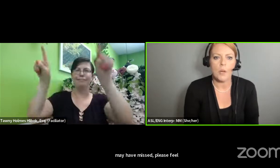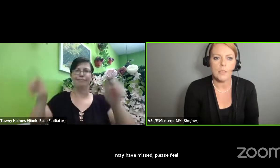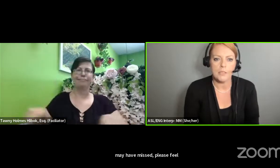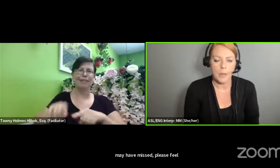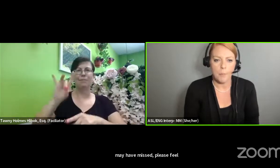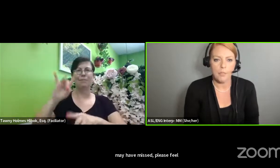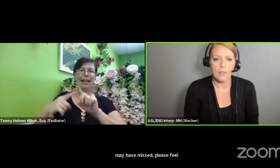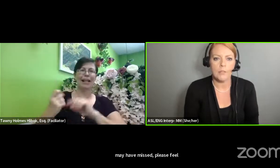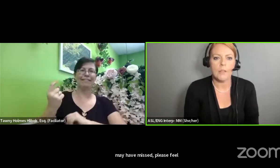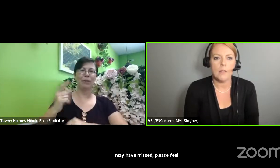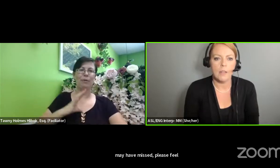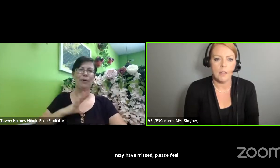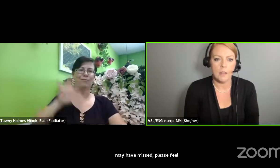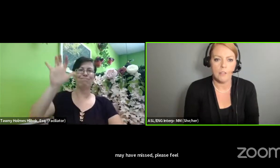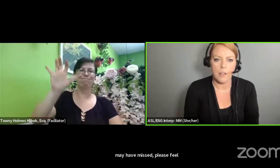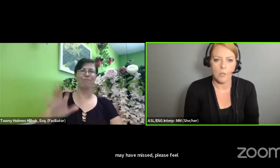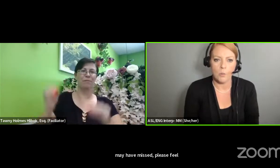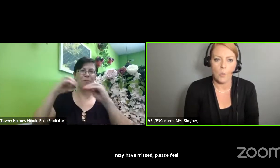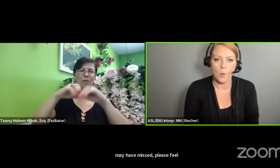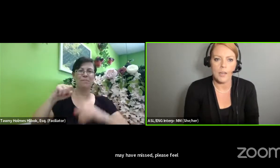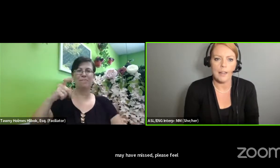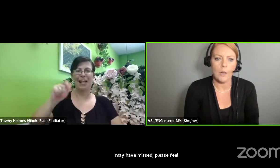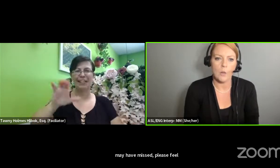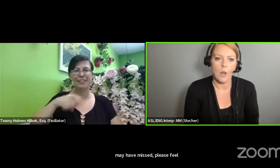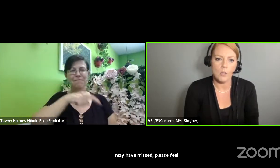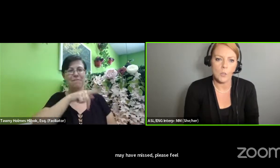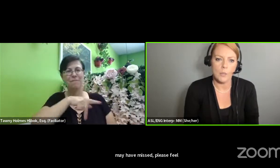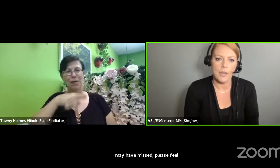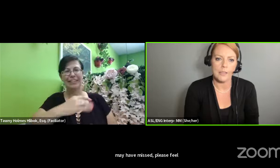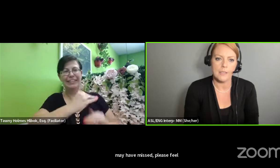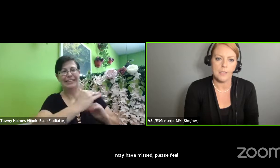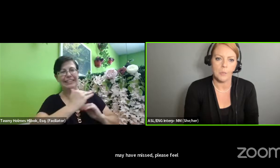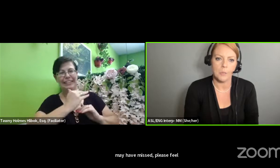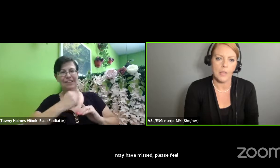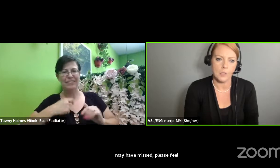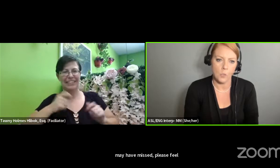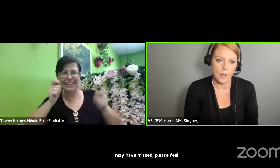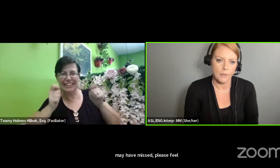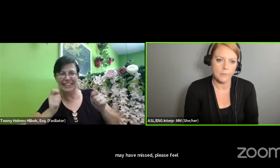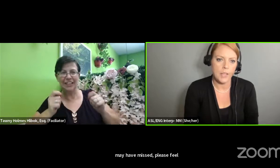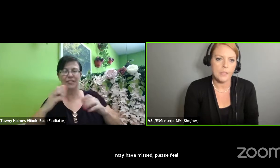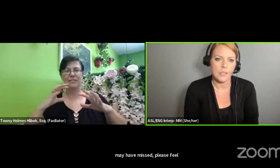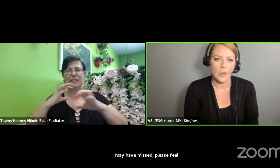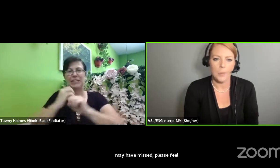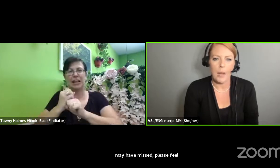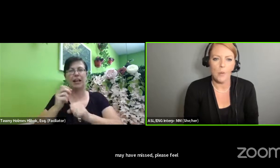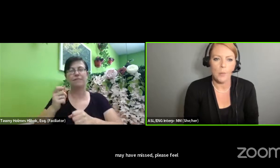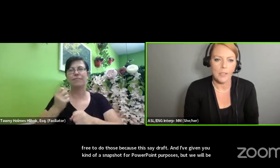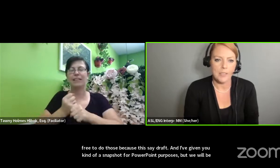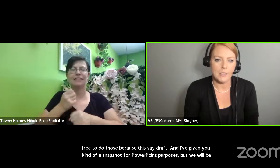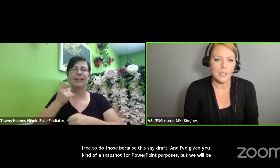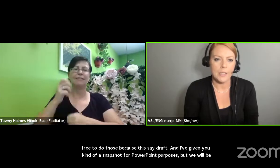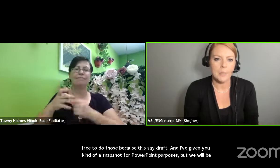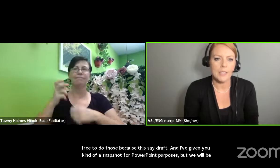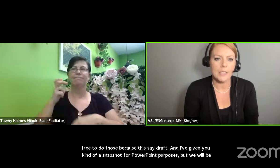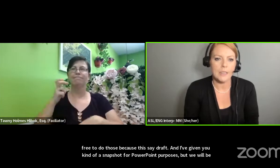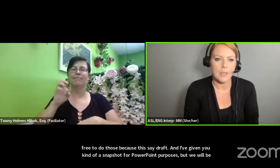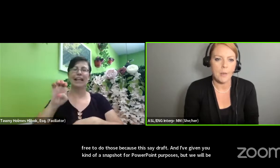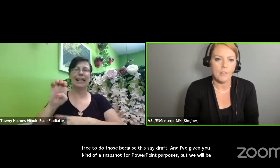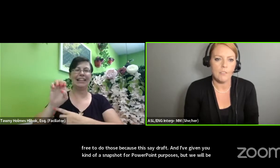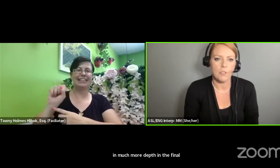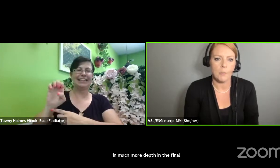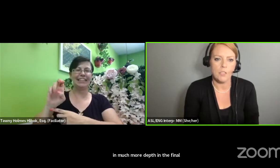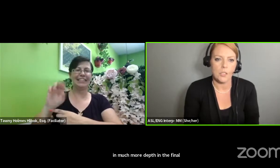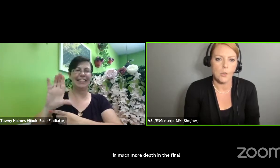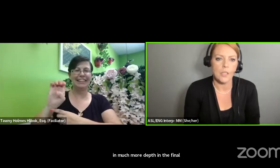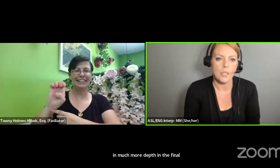much more depth in the final report, and it will also be accessible as well. So PowerPoint is very limited in the